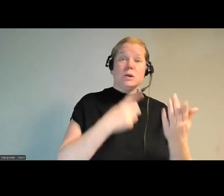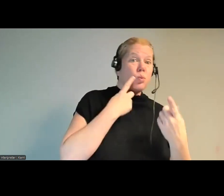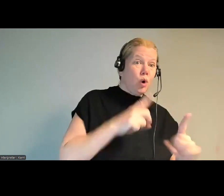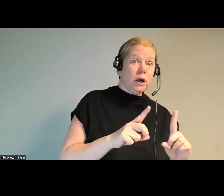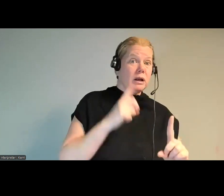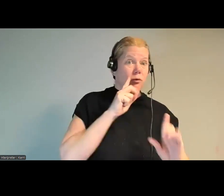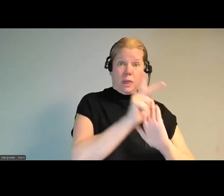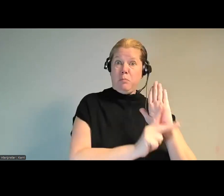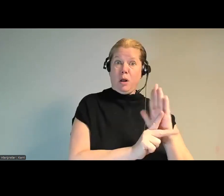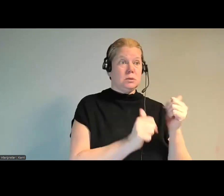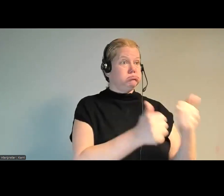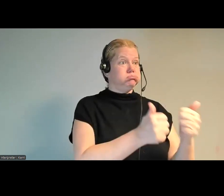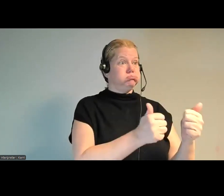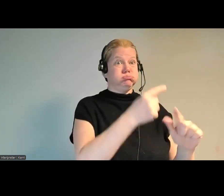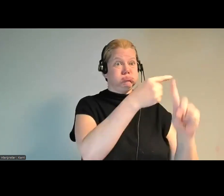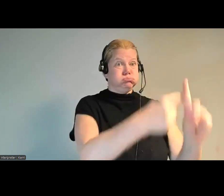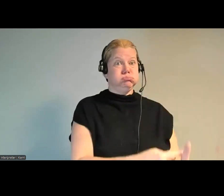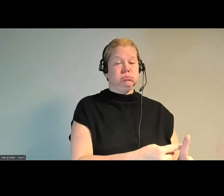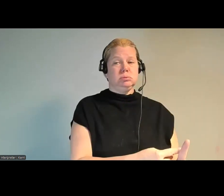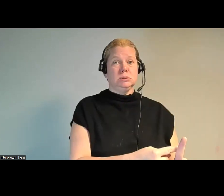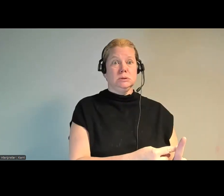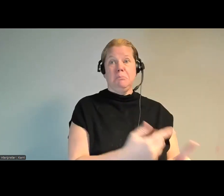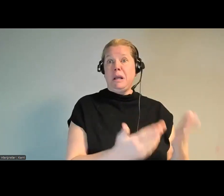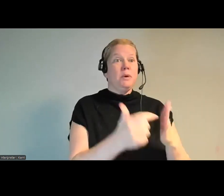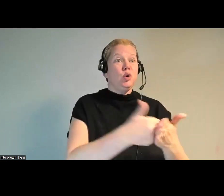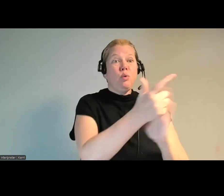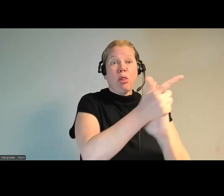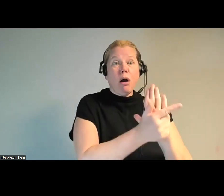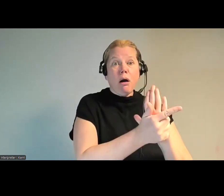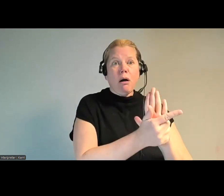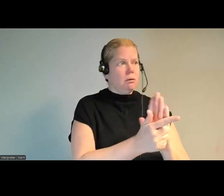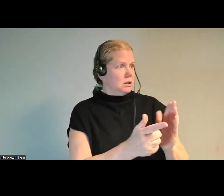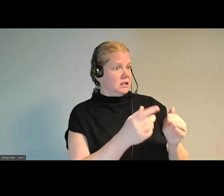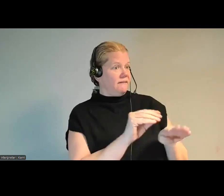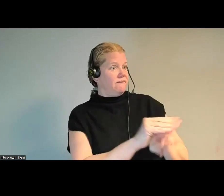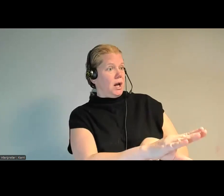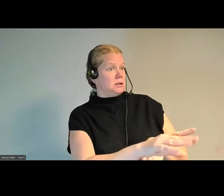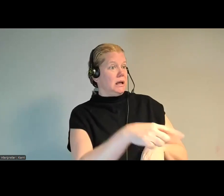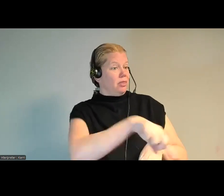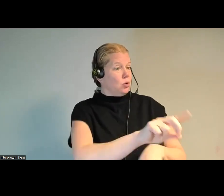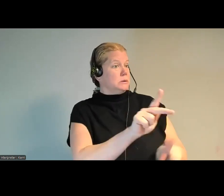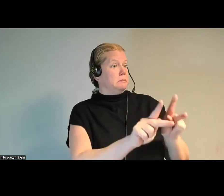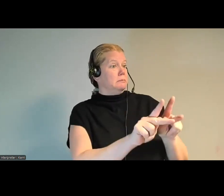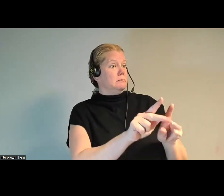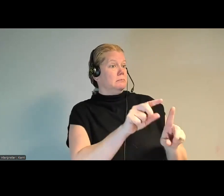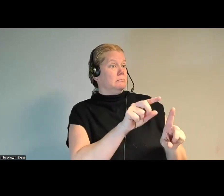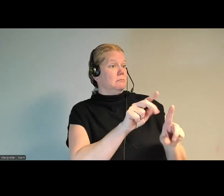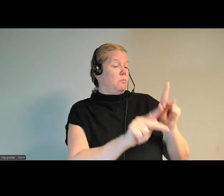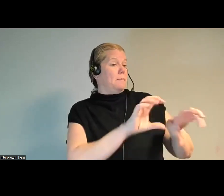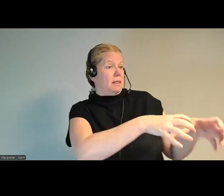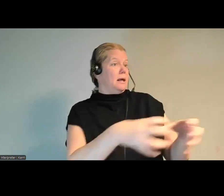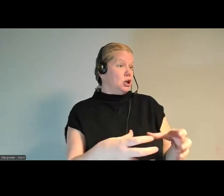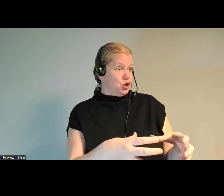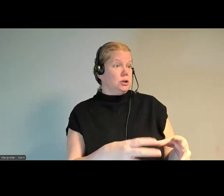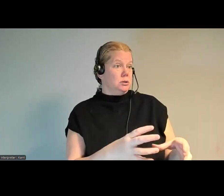policy implementation? If there's a new law being implemented, how is that affecting these specific populations